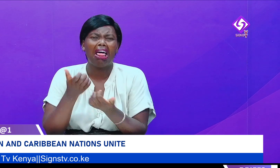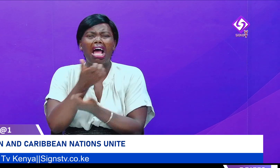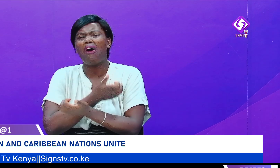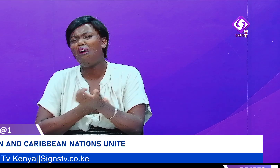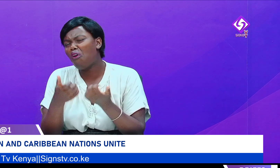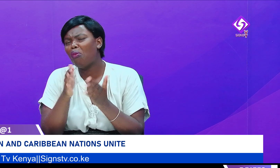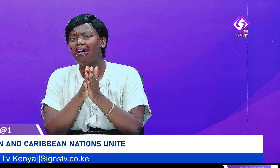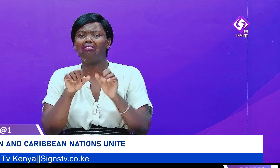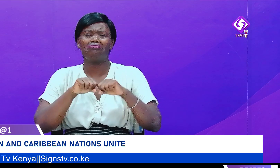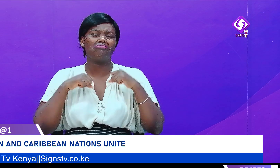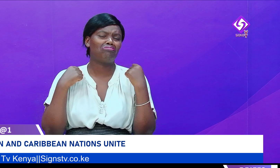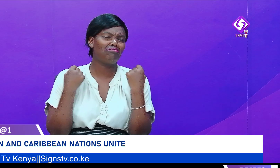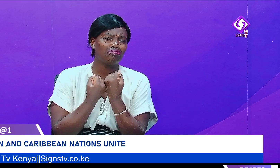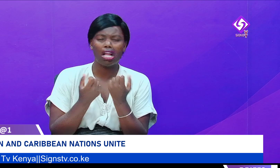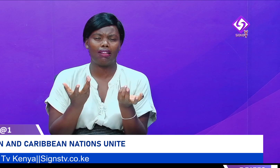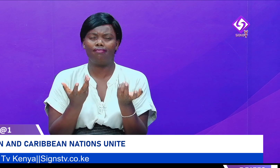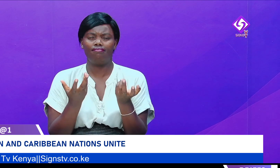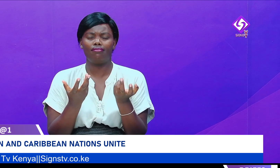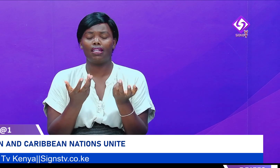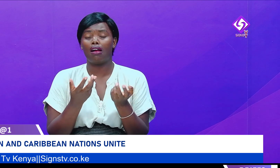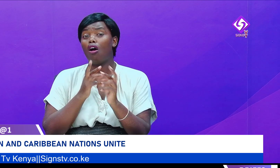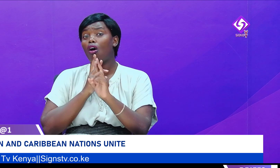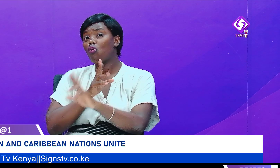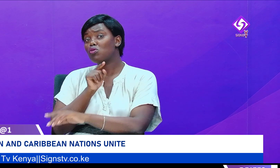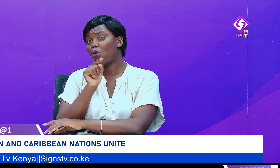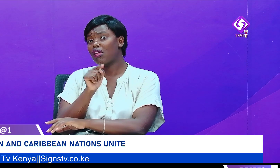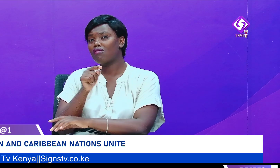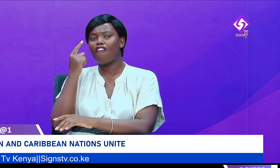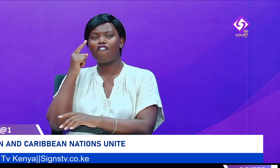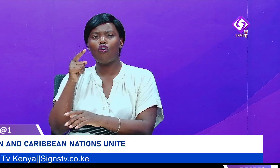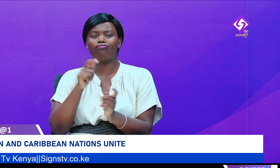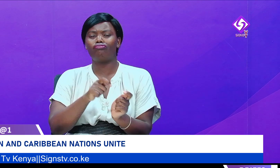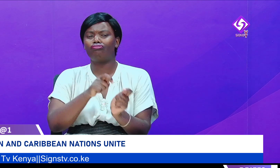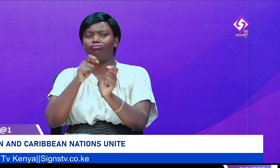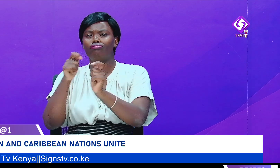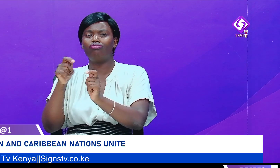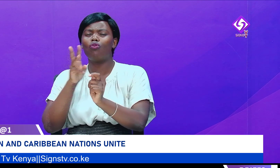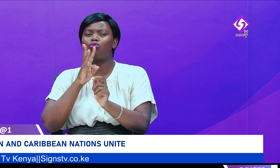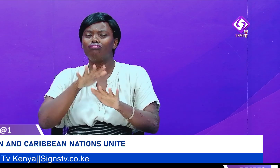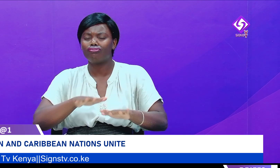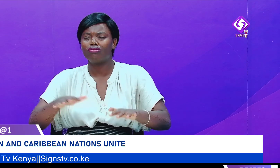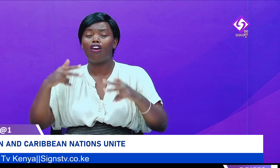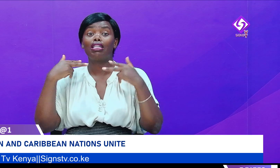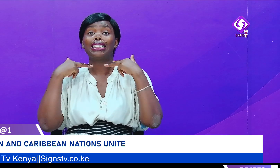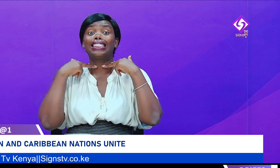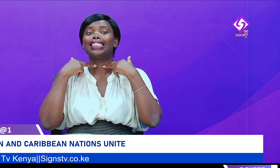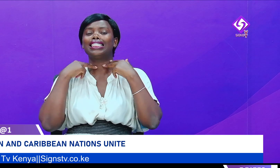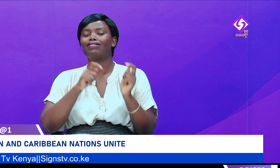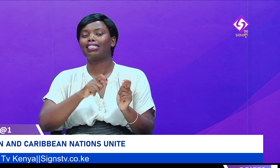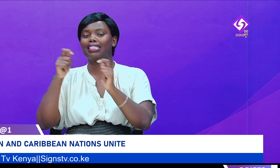reparatory justice, seeking restitution for the enduring economic and social consequences of the transatlantic slave trade